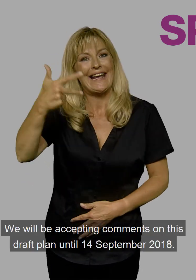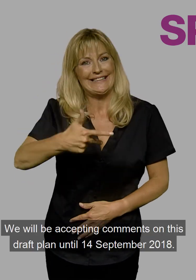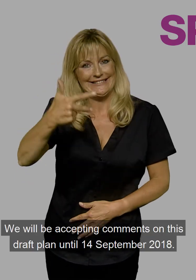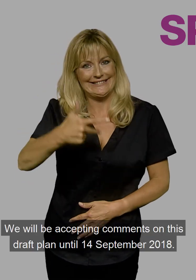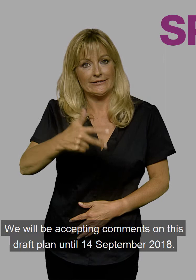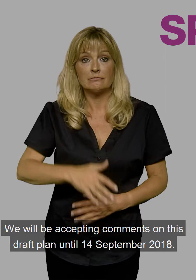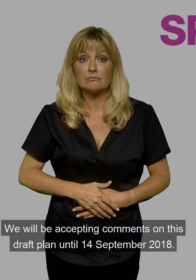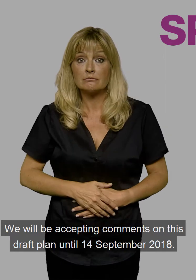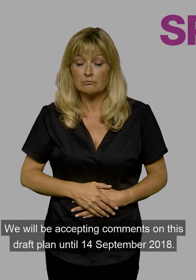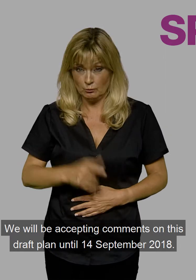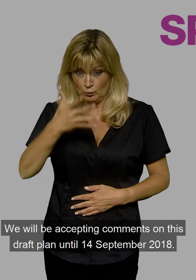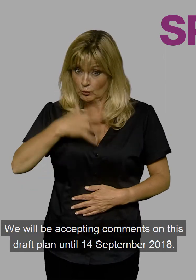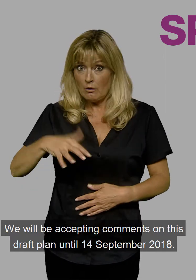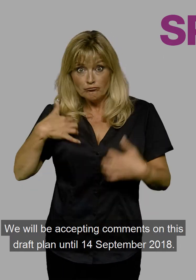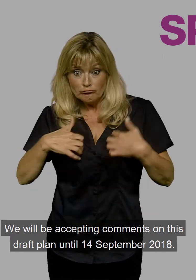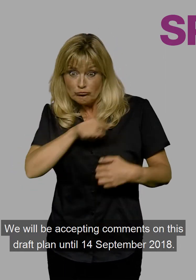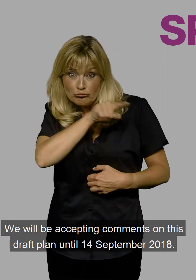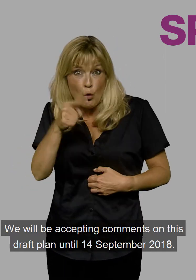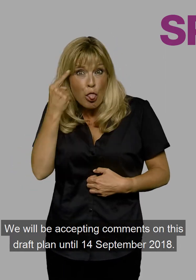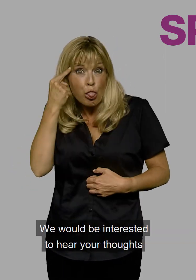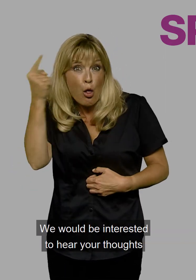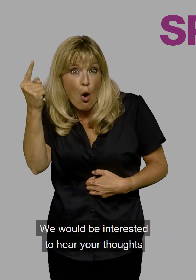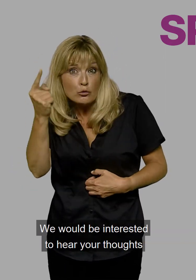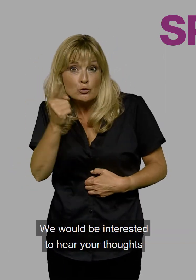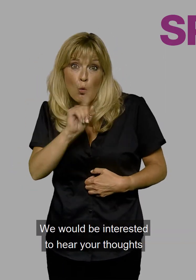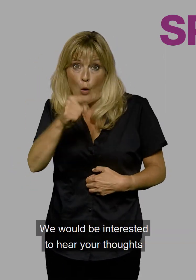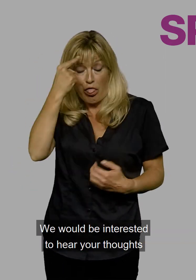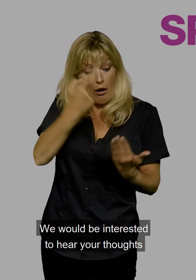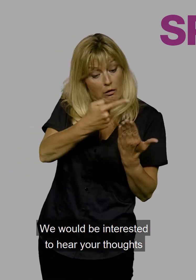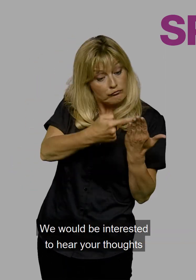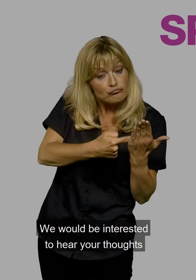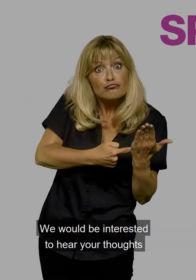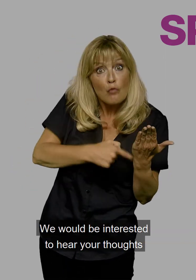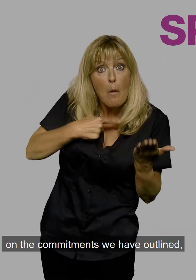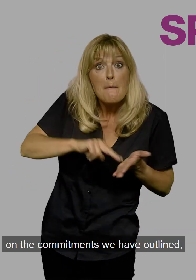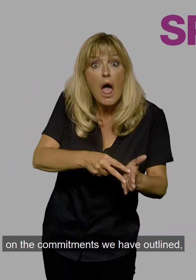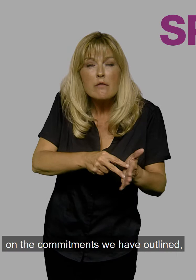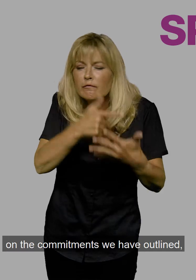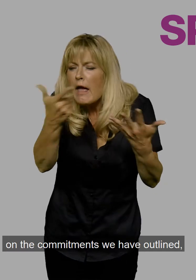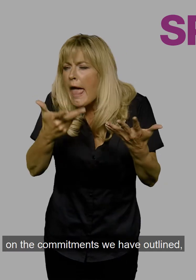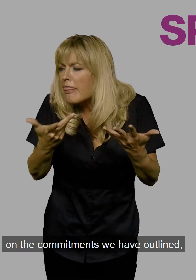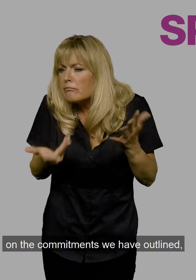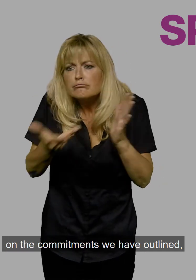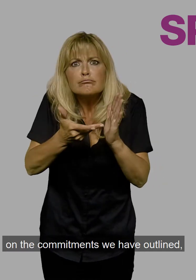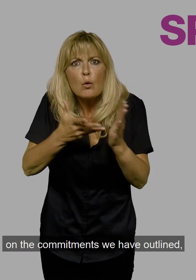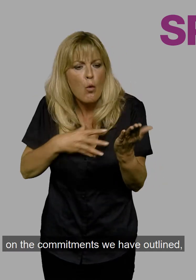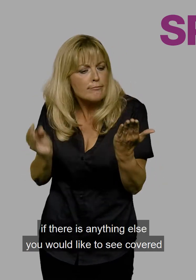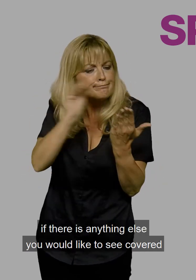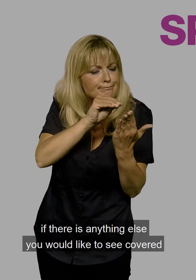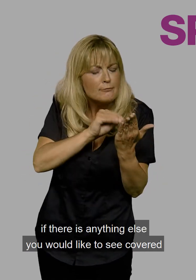plan until the 14th of September 2018. We would be interested to hear your thoughts on the commitments we have outlined, if there is